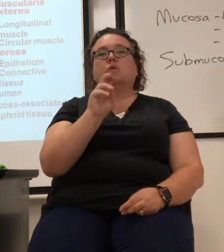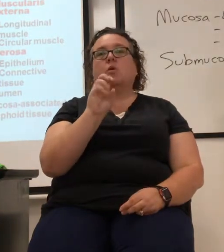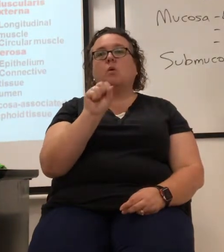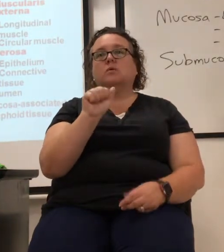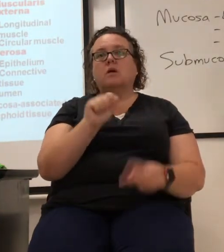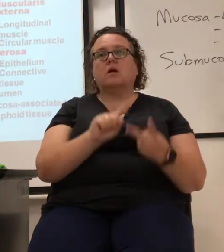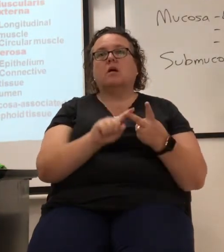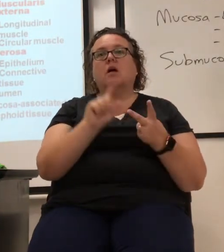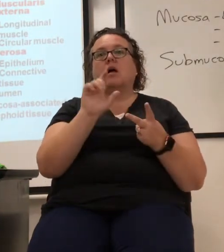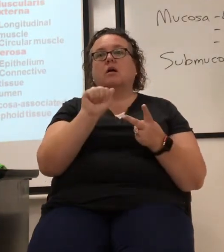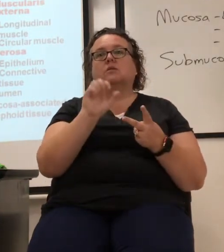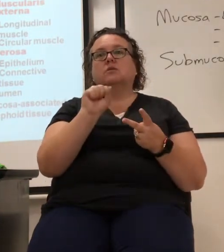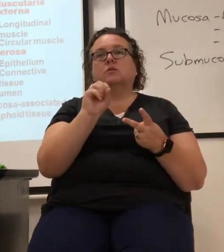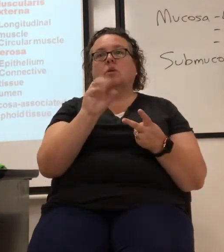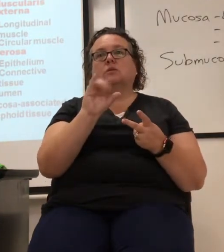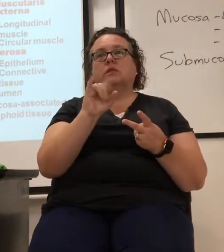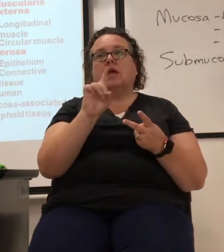tissue.